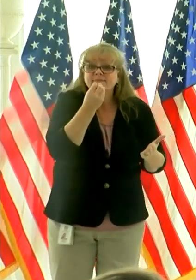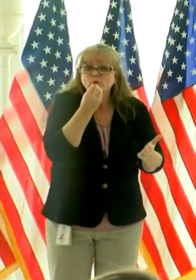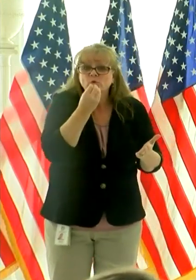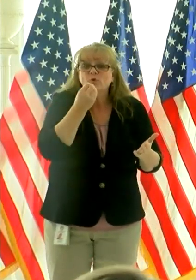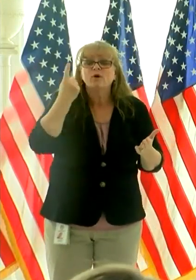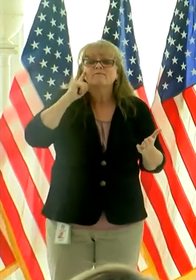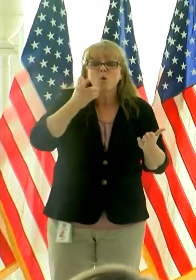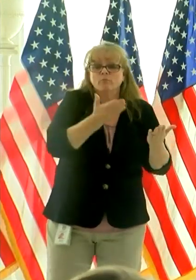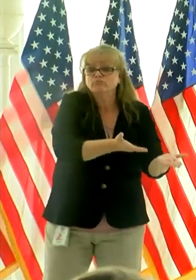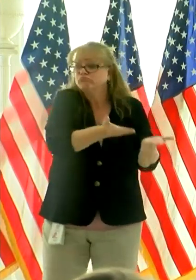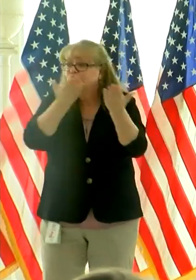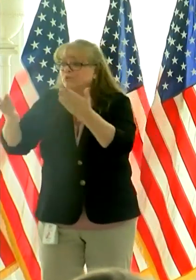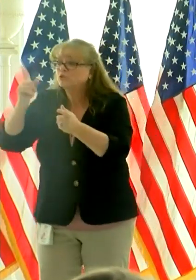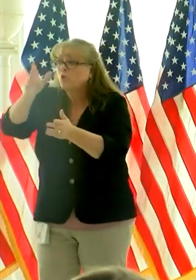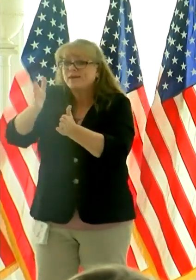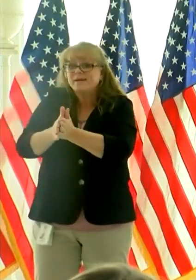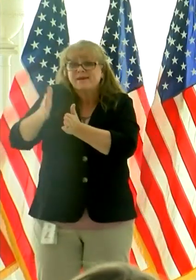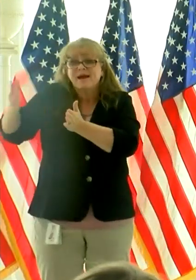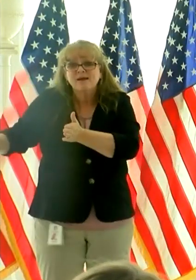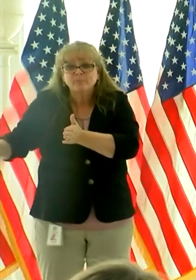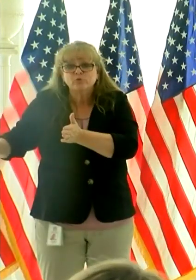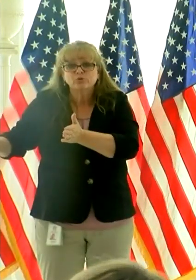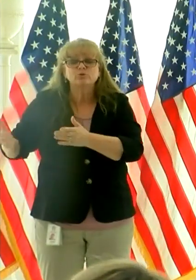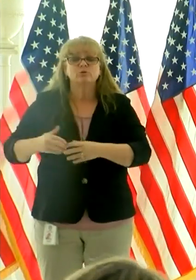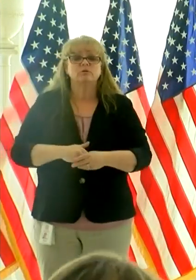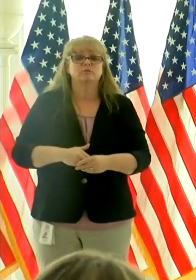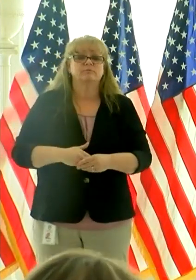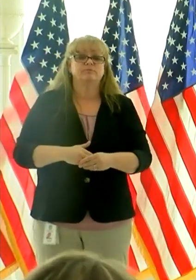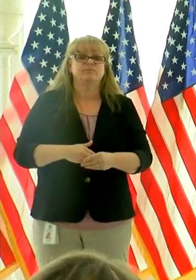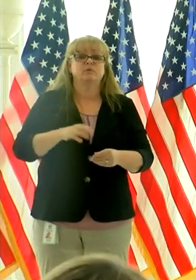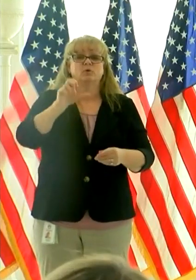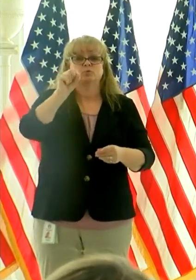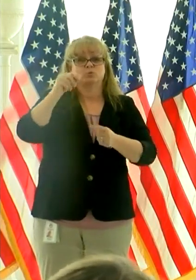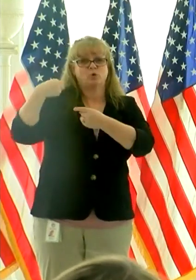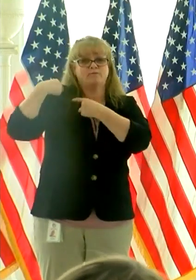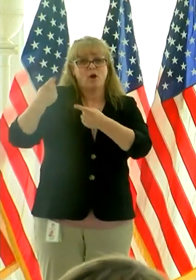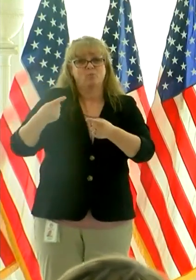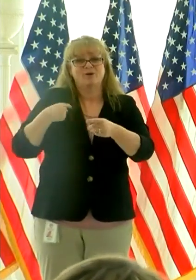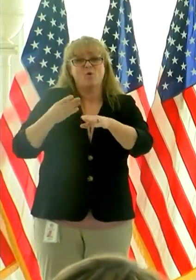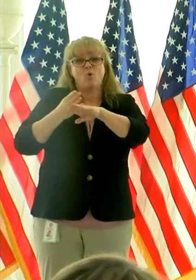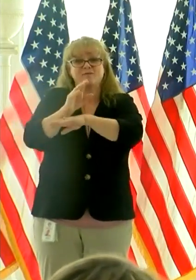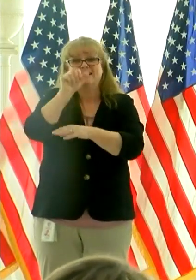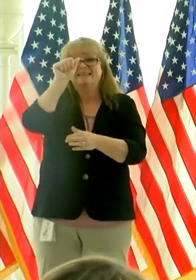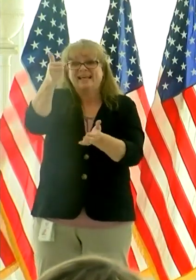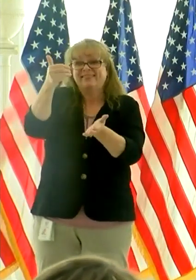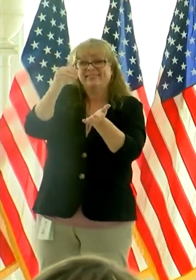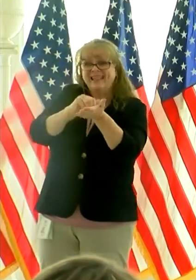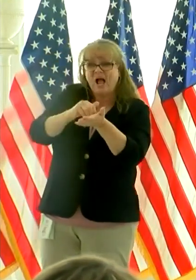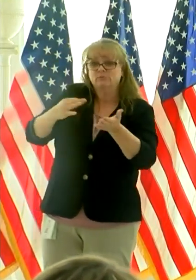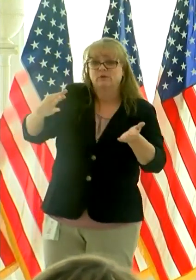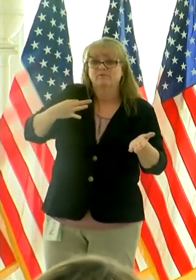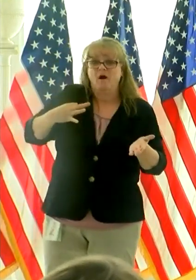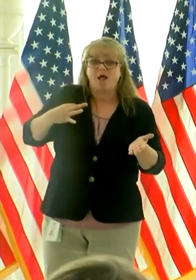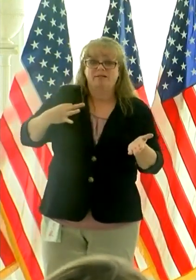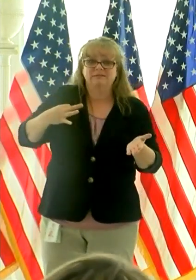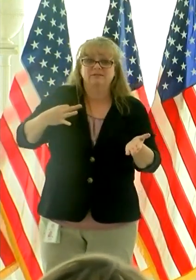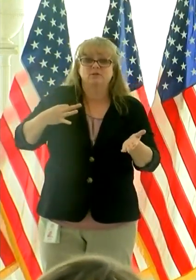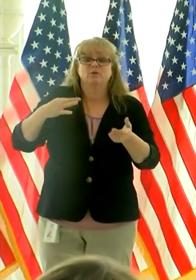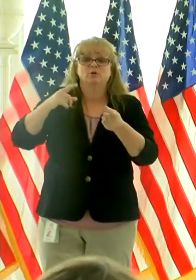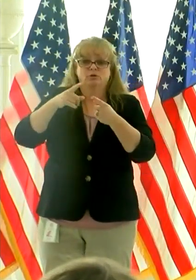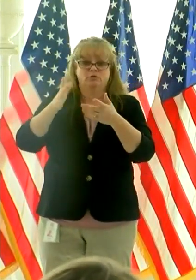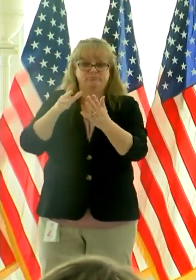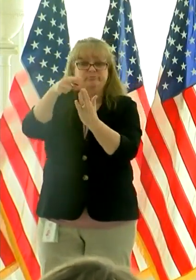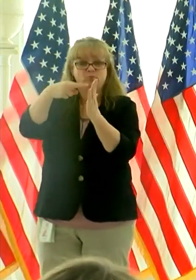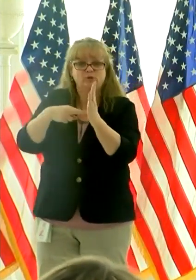have about 10,000 volunteers who have signed up at who've signed up at helpcoloradonow.org.